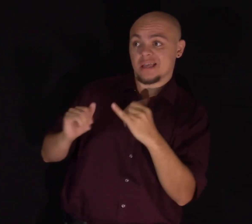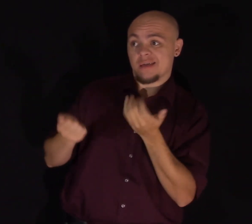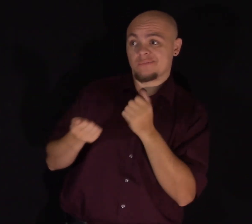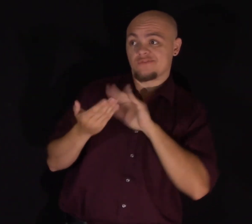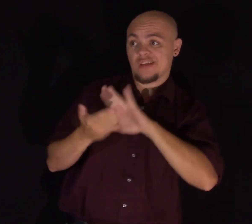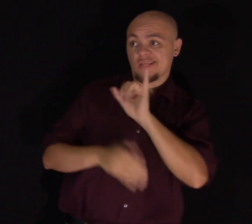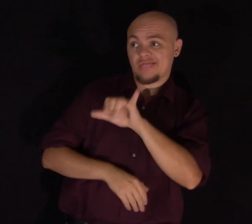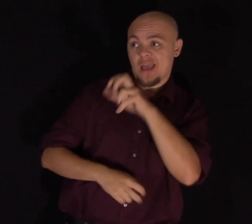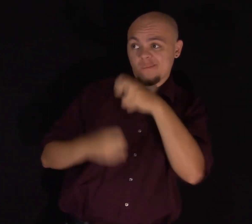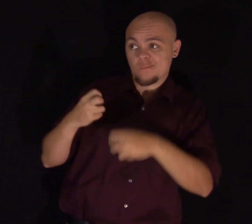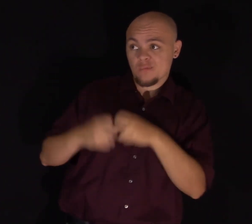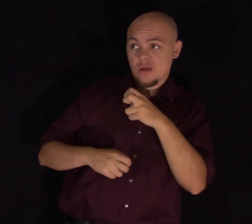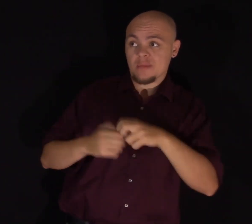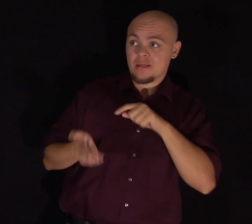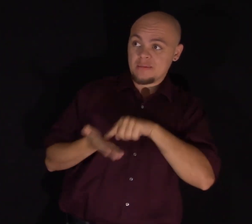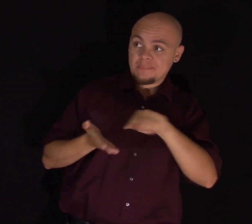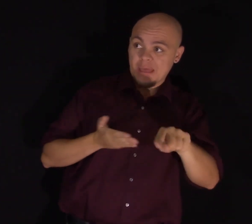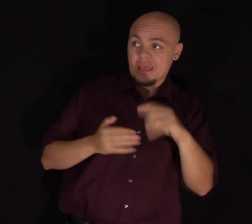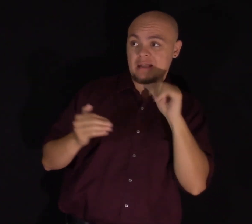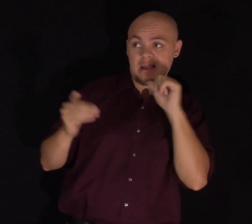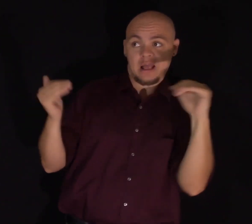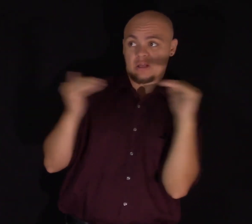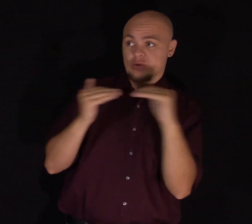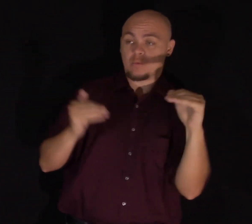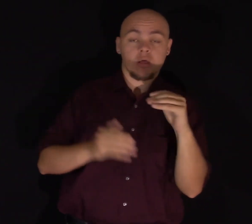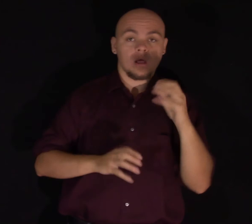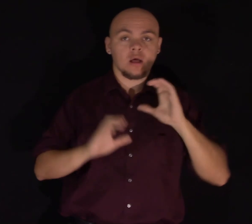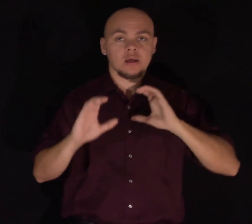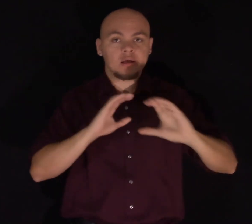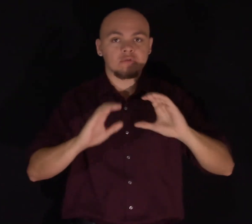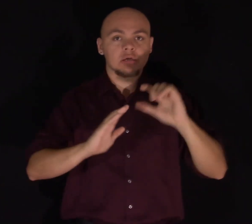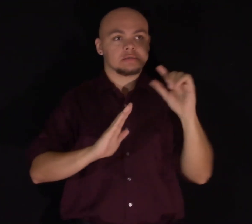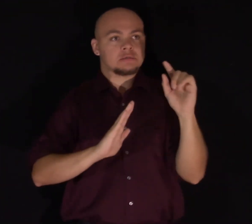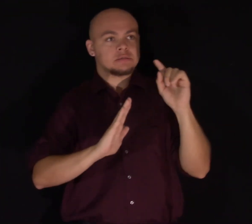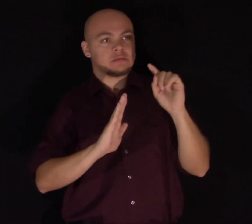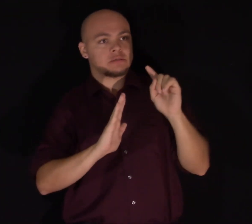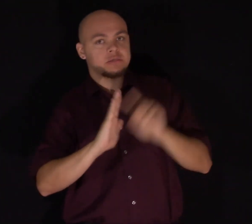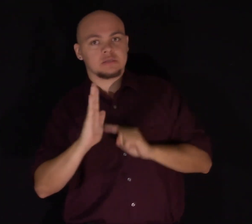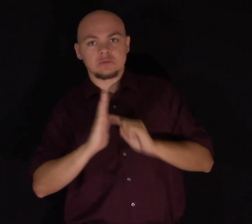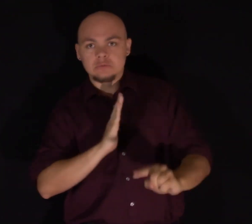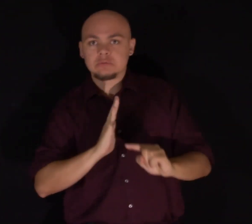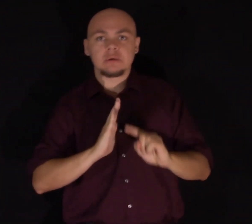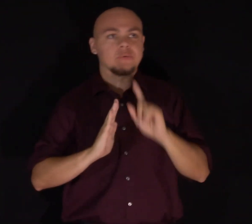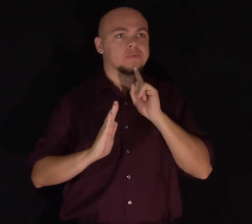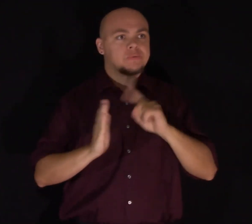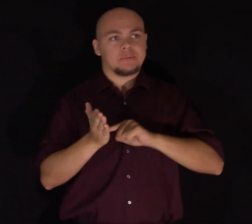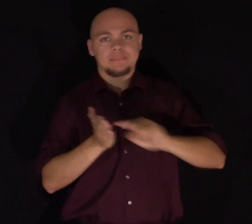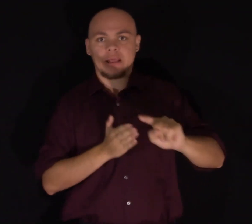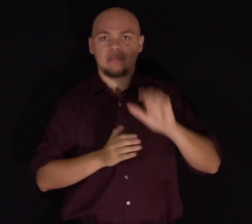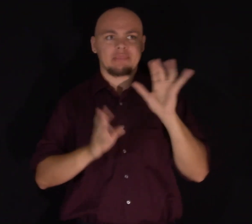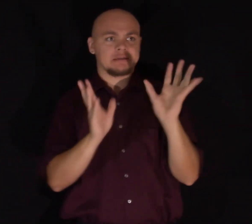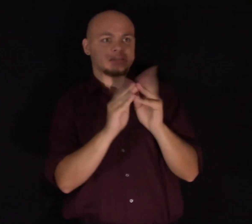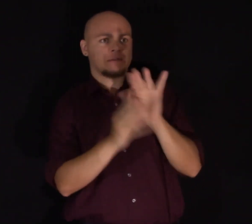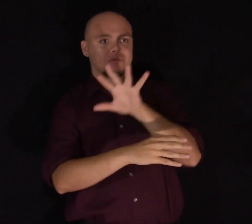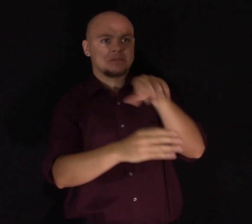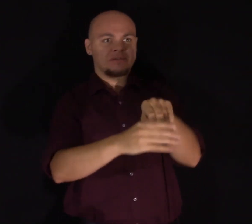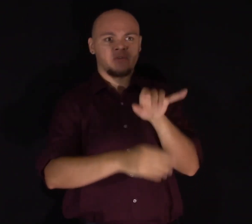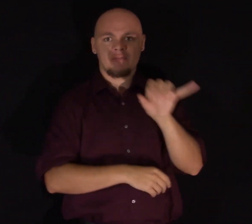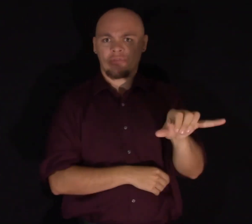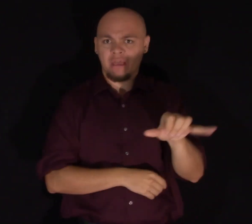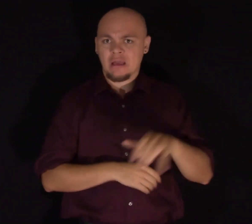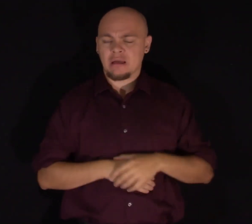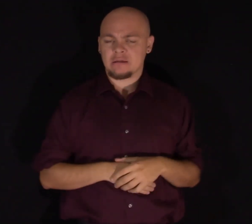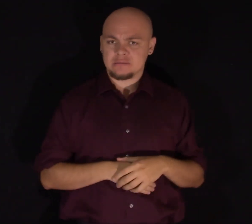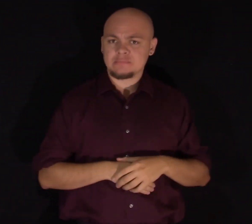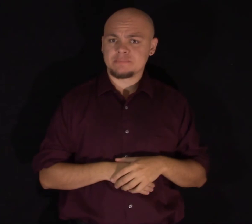type of pay inequality. And it started a conversation about discriminatory pay practices that this conference was participating in. I felt